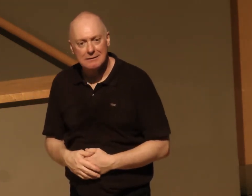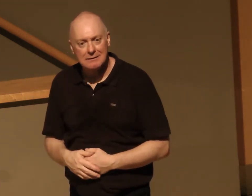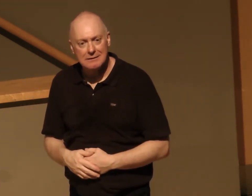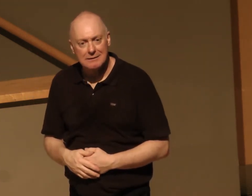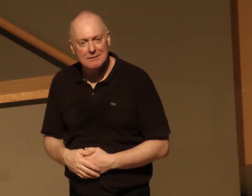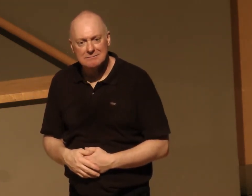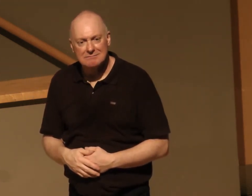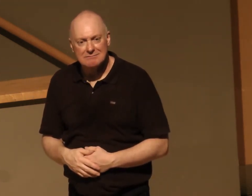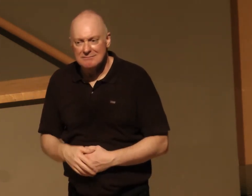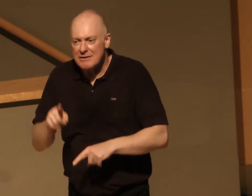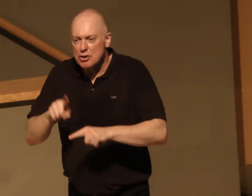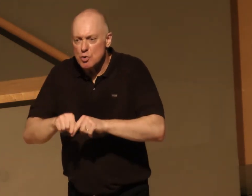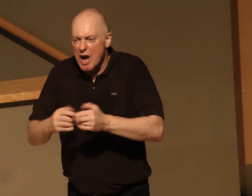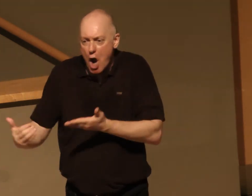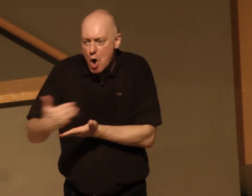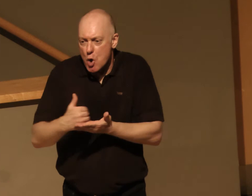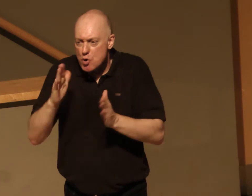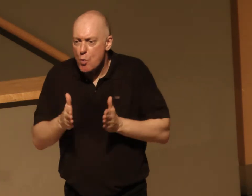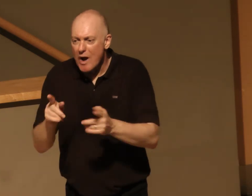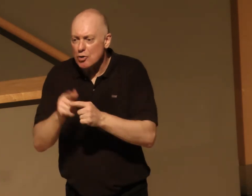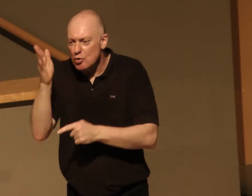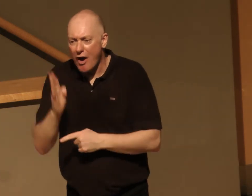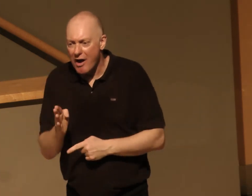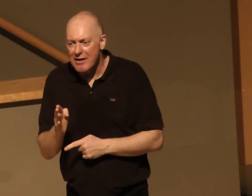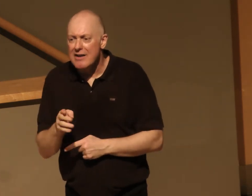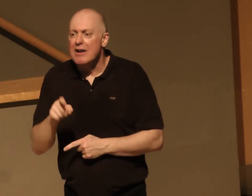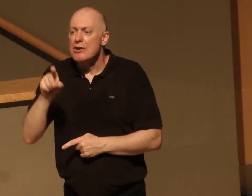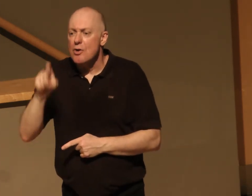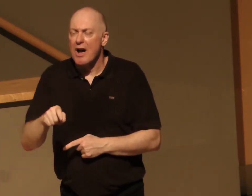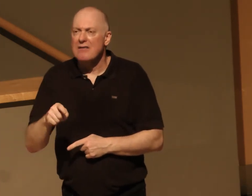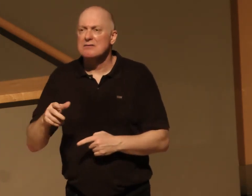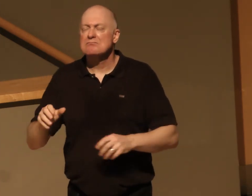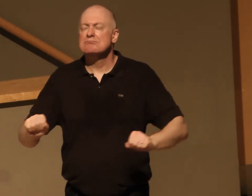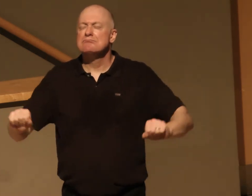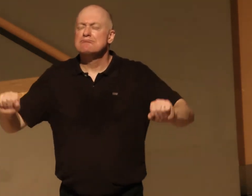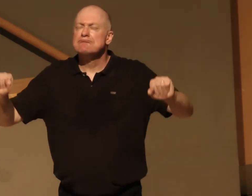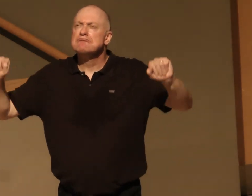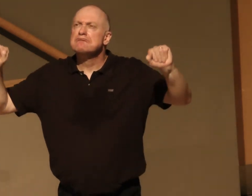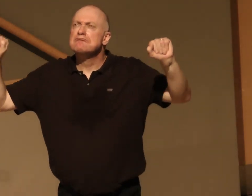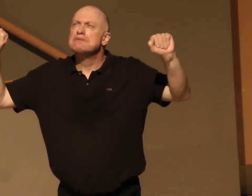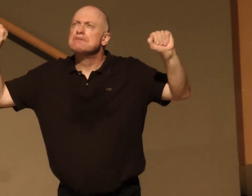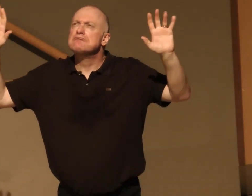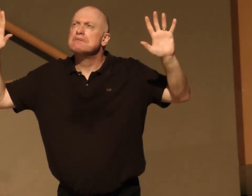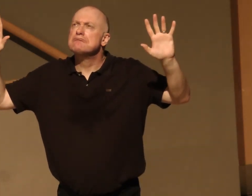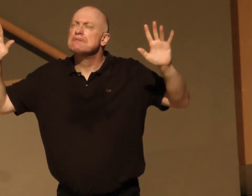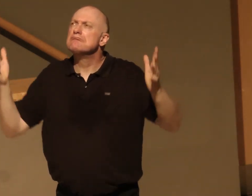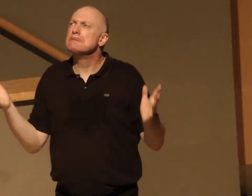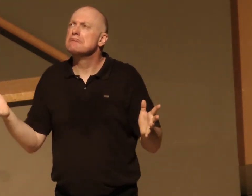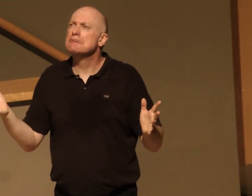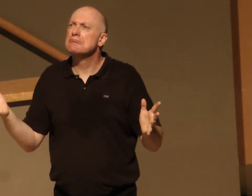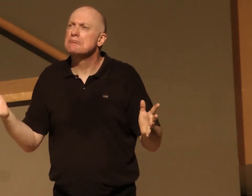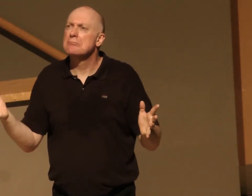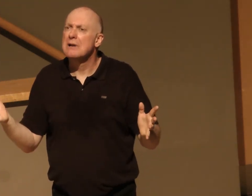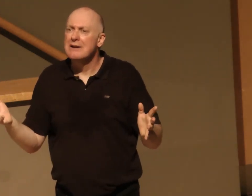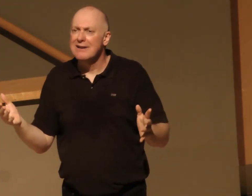you can't work your way to God you have to come to the end of yourself you have to say man not as good as I thought it was